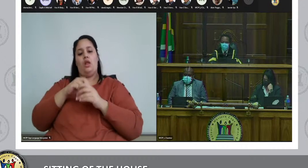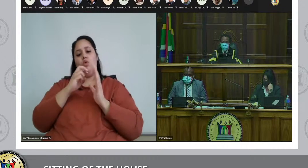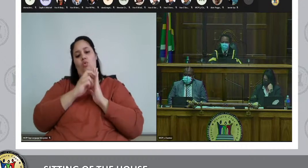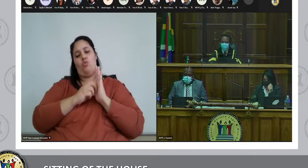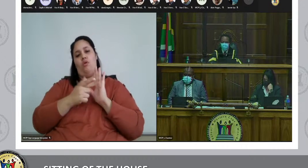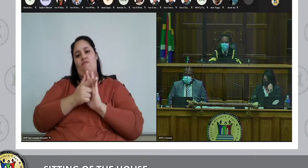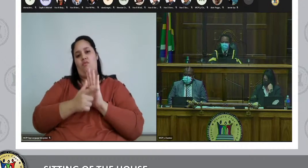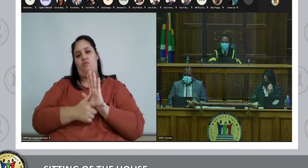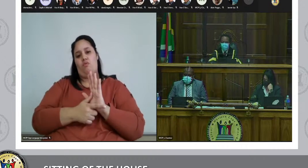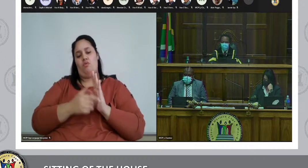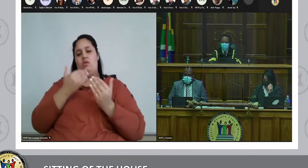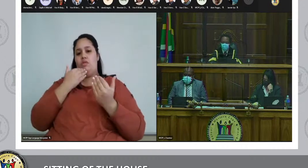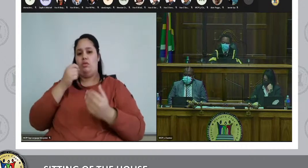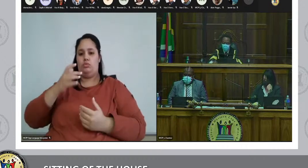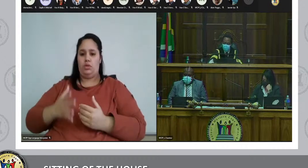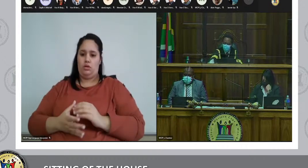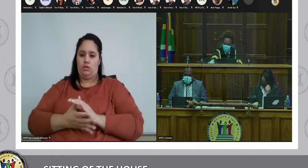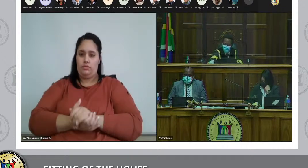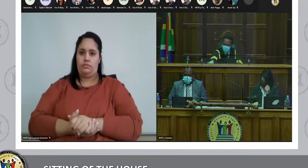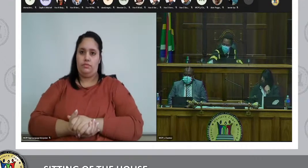law. Thank you, Speaker.